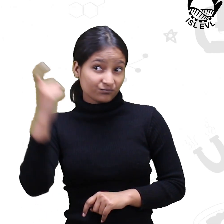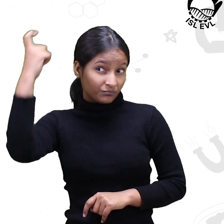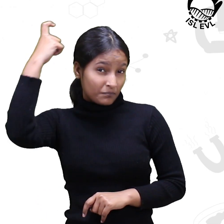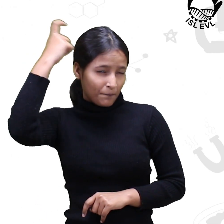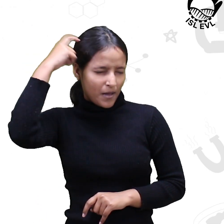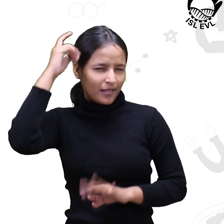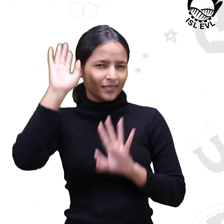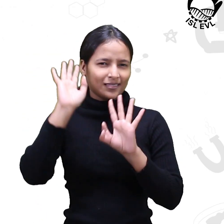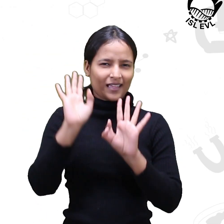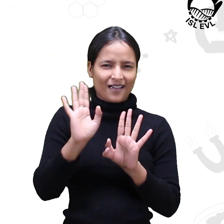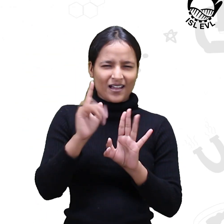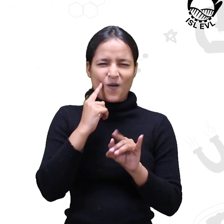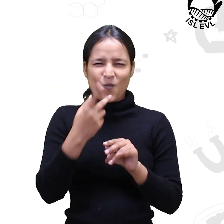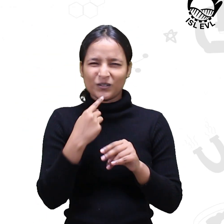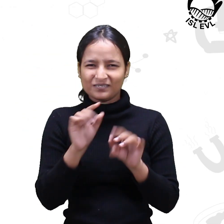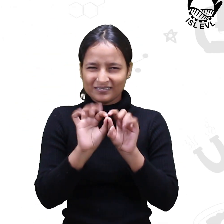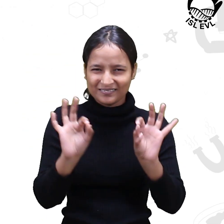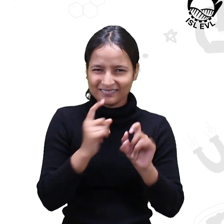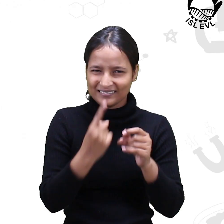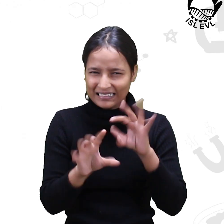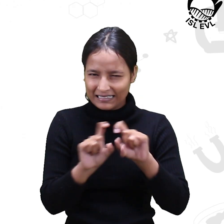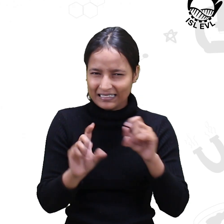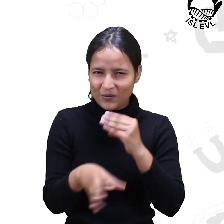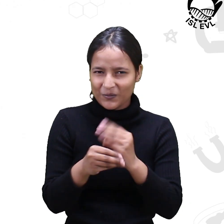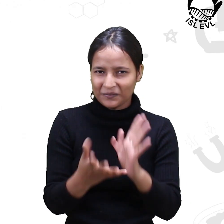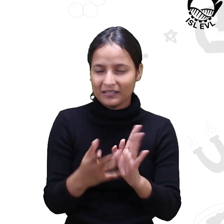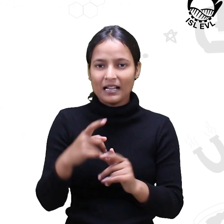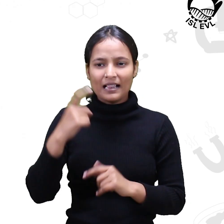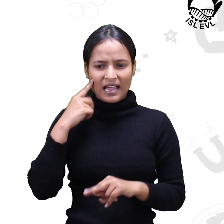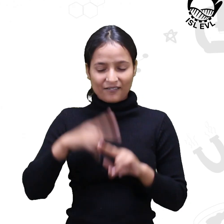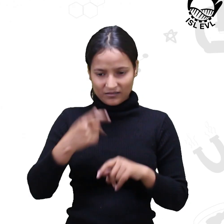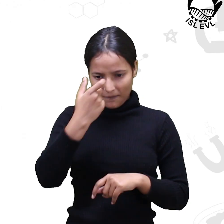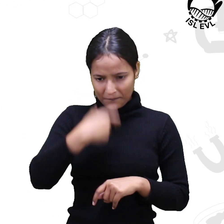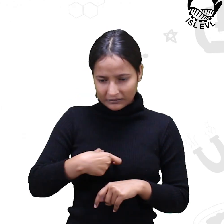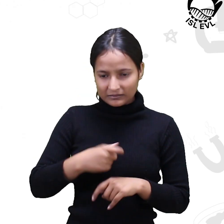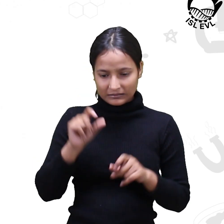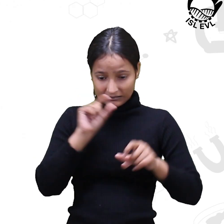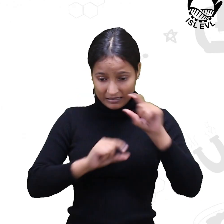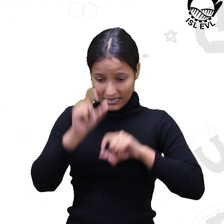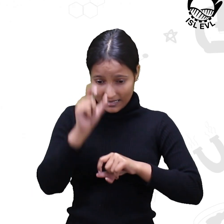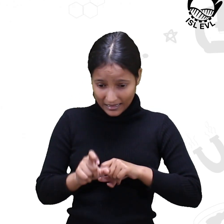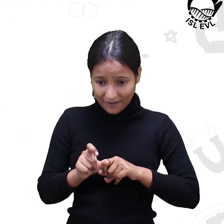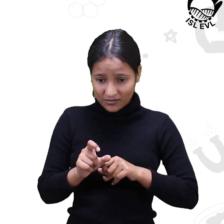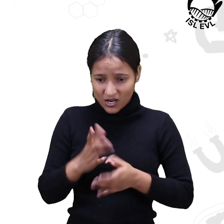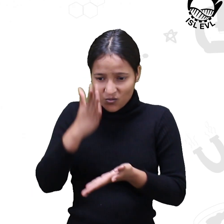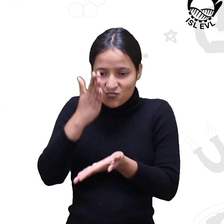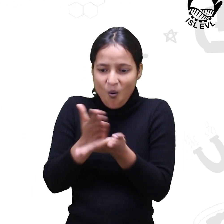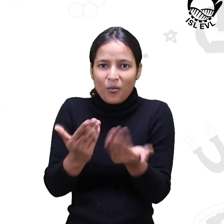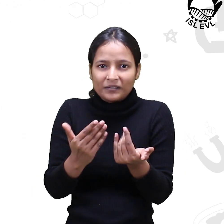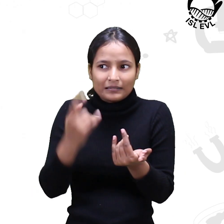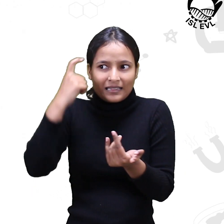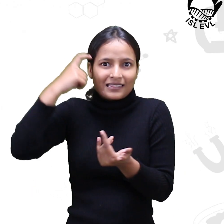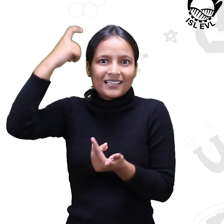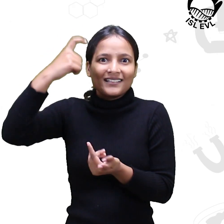you is that unlike other jobs where you can work 10 to 5, come home and watch TV and do something else, if you